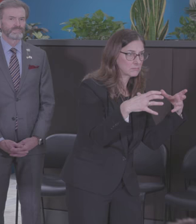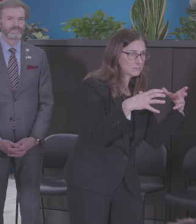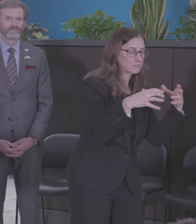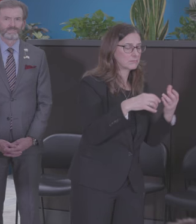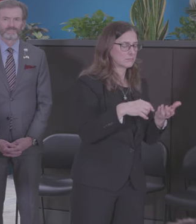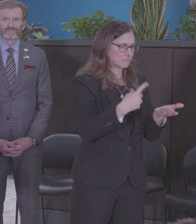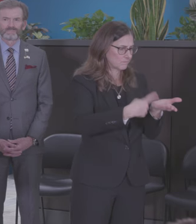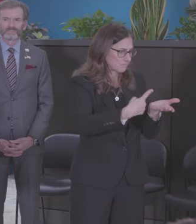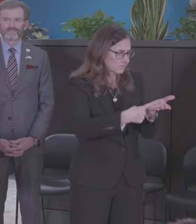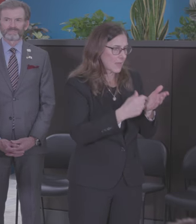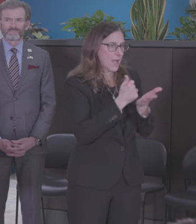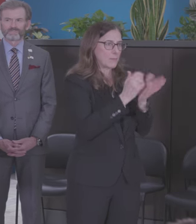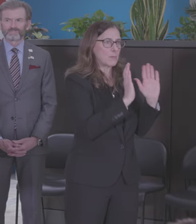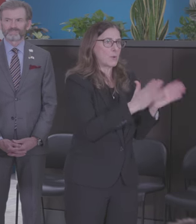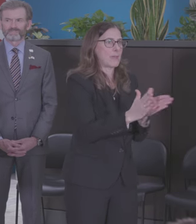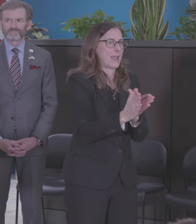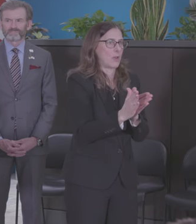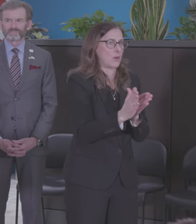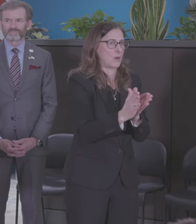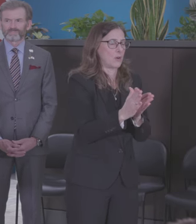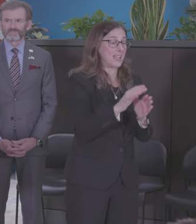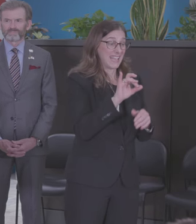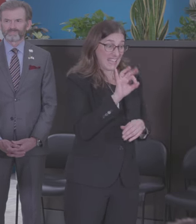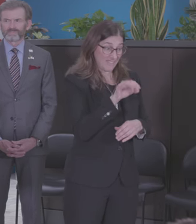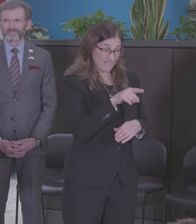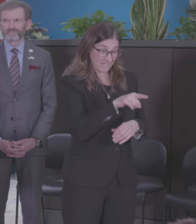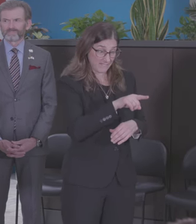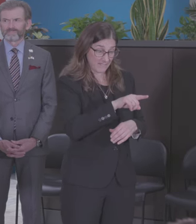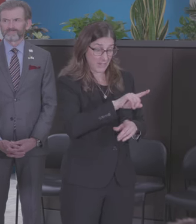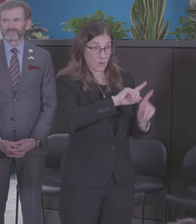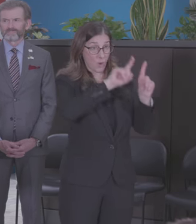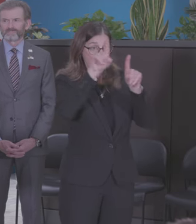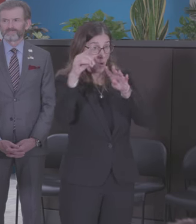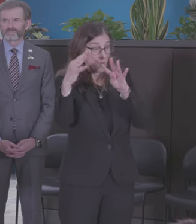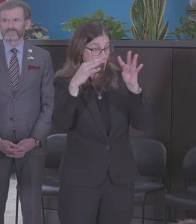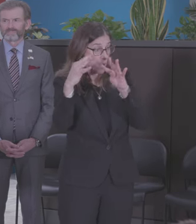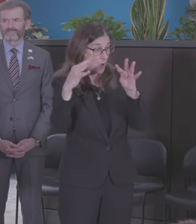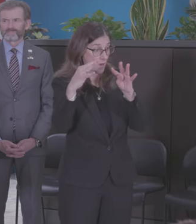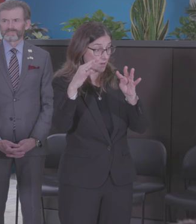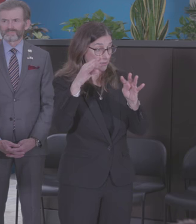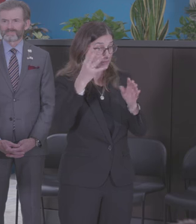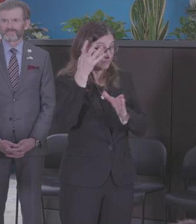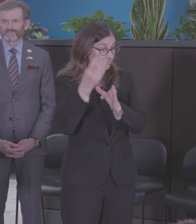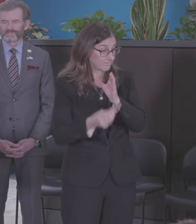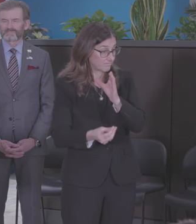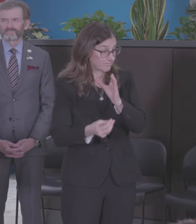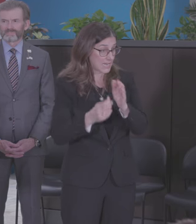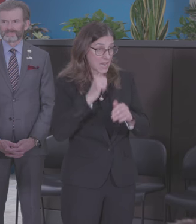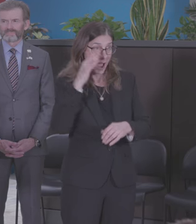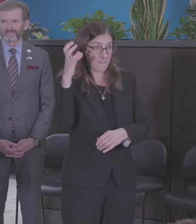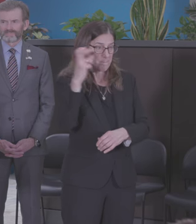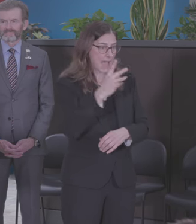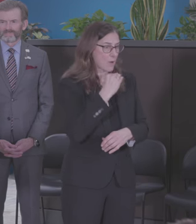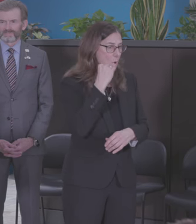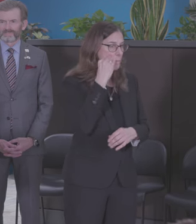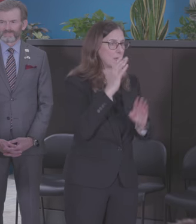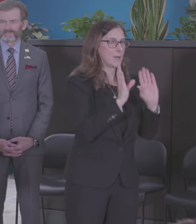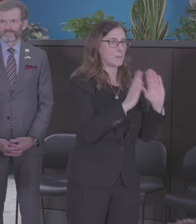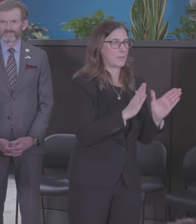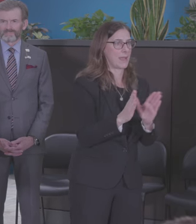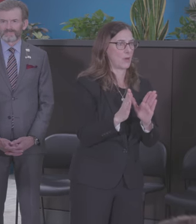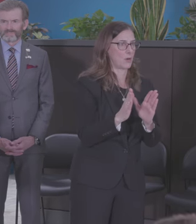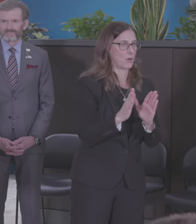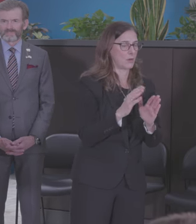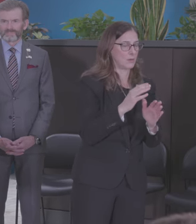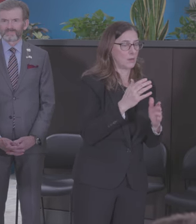them, where do they want things to go if they don't come home? And it's something that really hits you quite firmly when the young